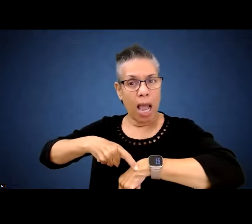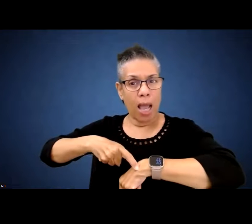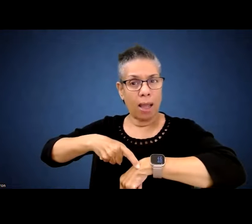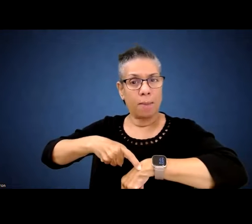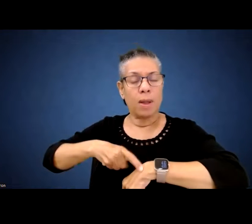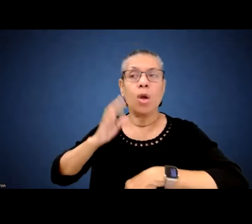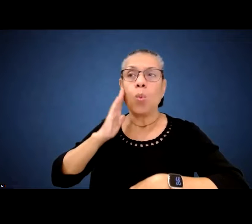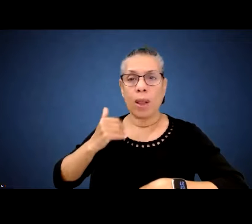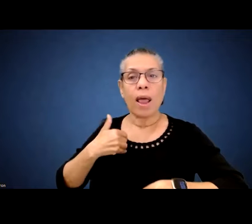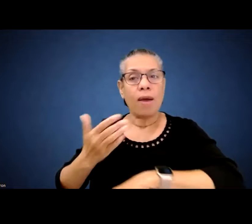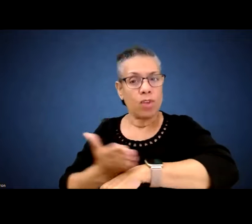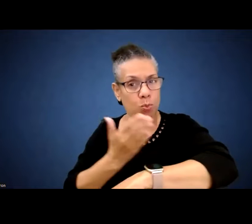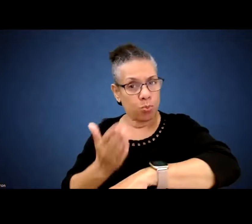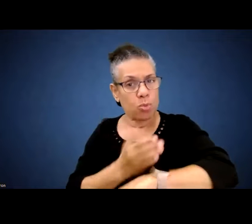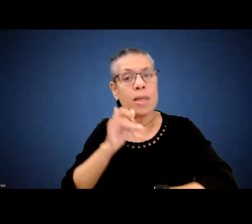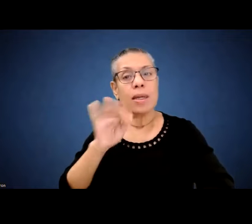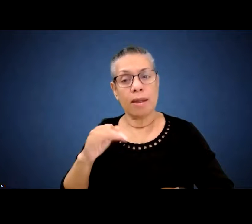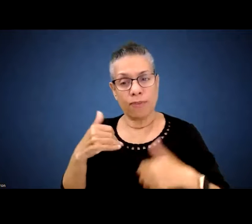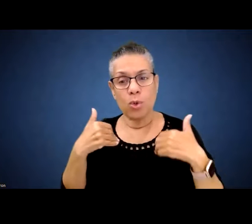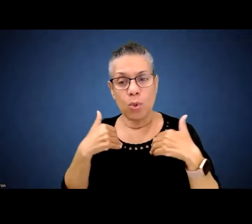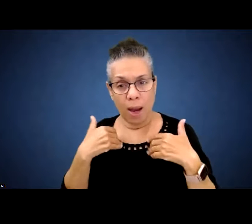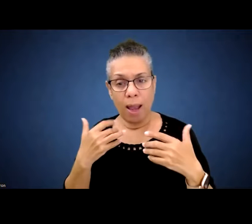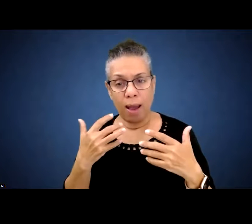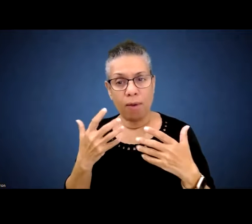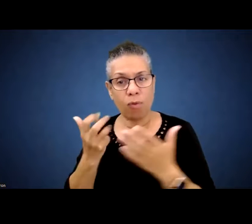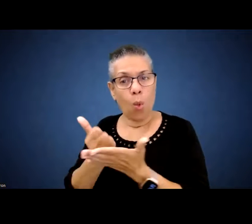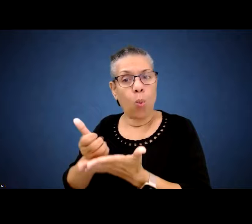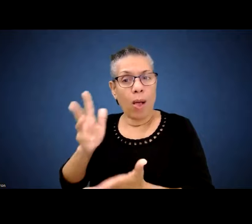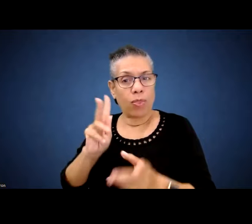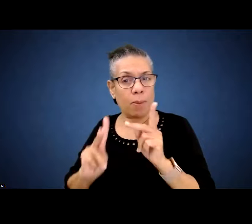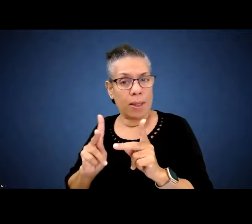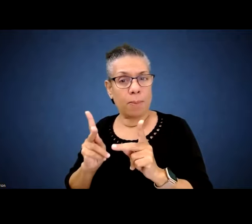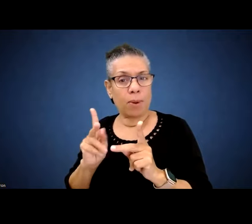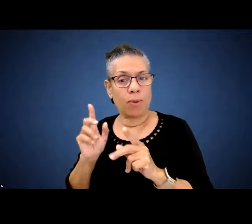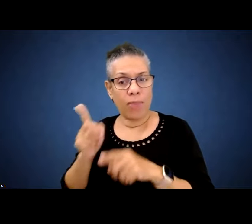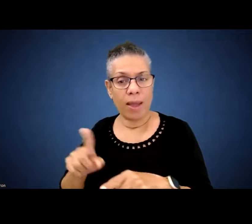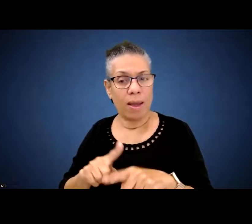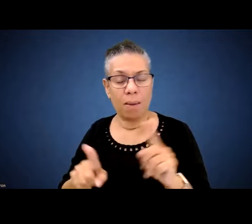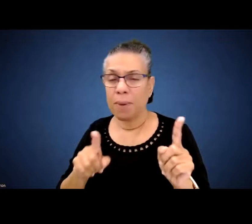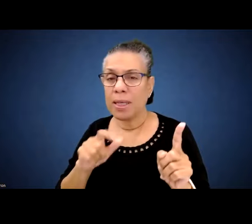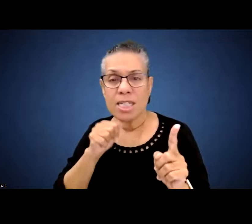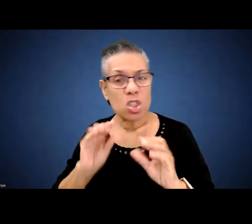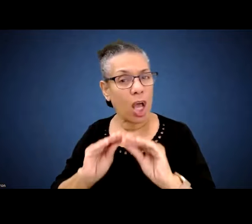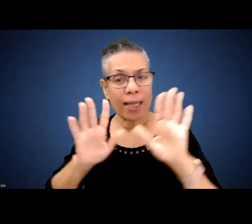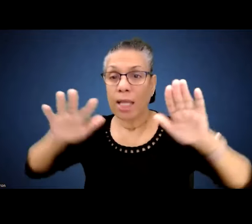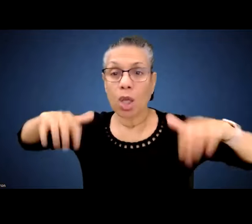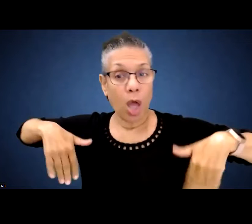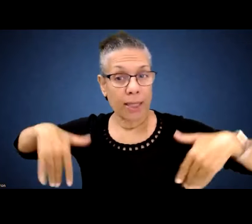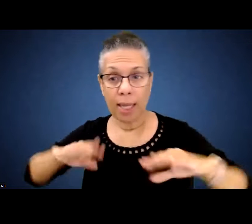be some improvement if you have a bunch of, wealthier residents, but that's not clear yet.